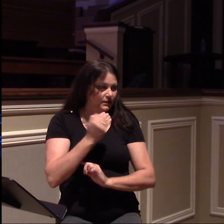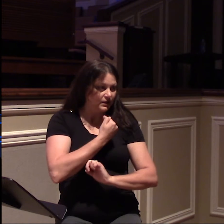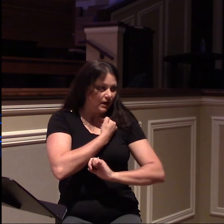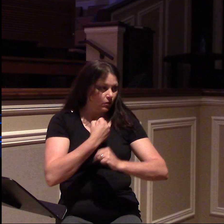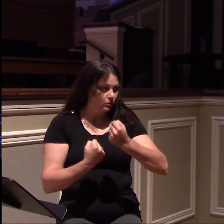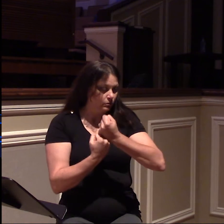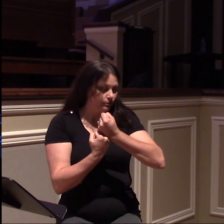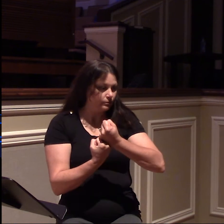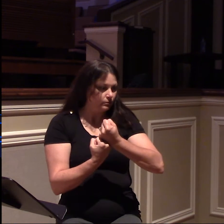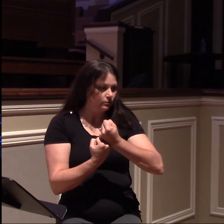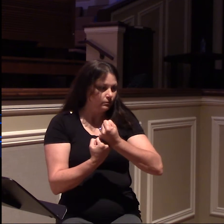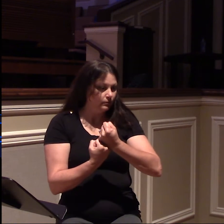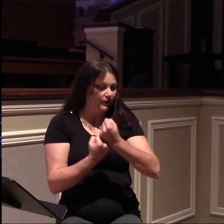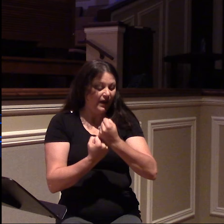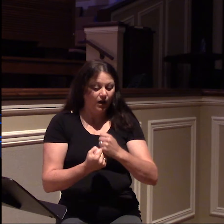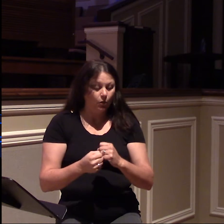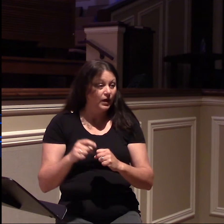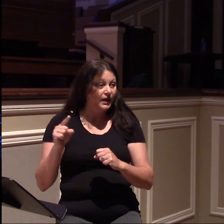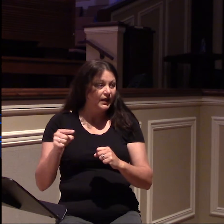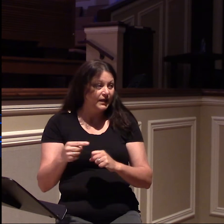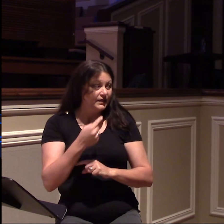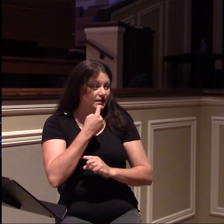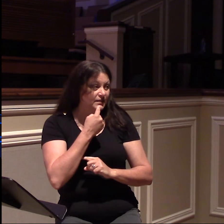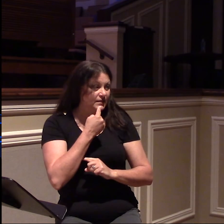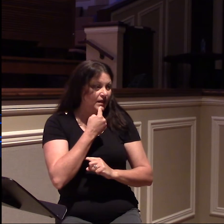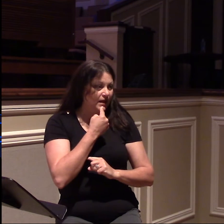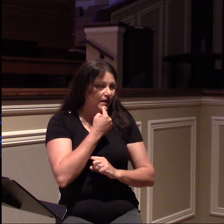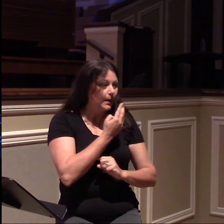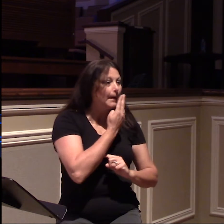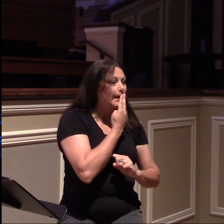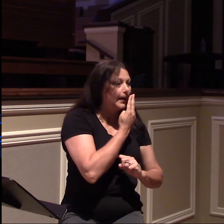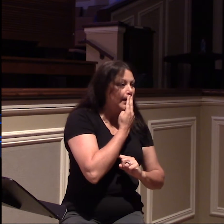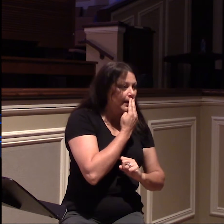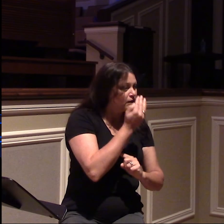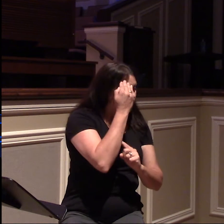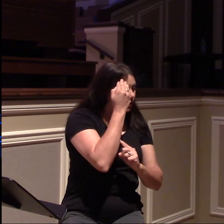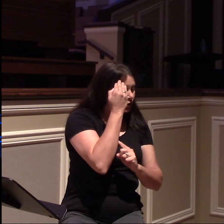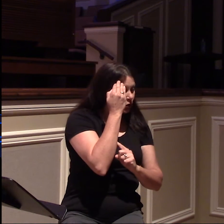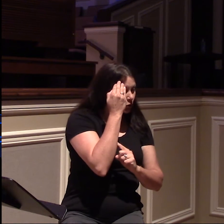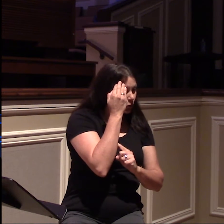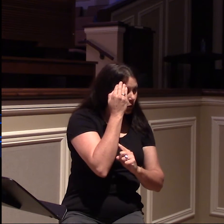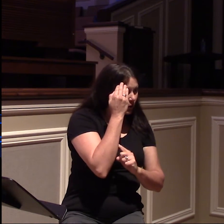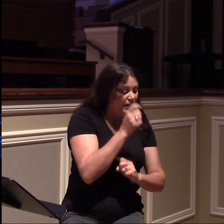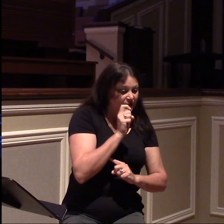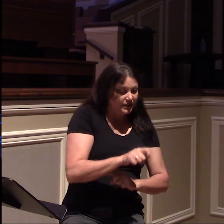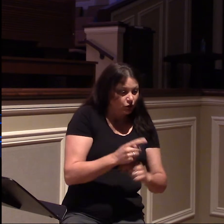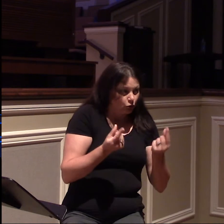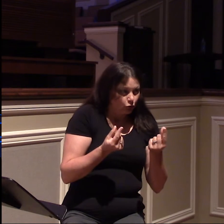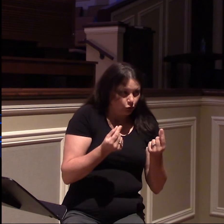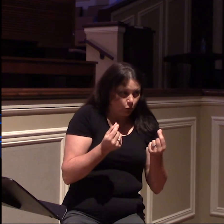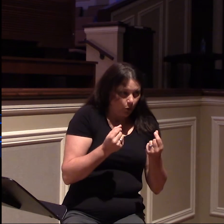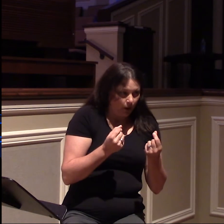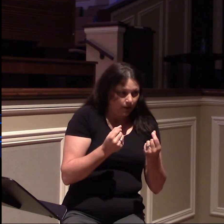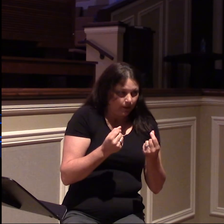sentence. Hitler knows that he will have to break us in this island or lose the war. Hitler knows that he